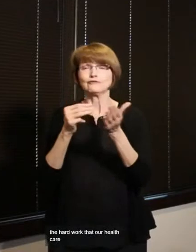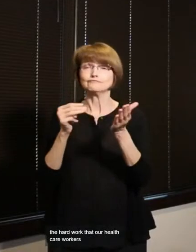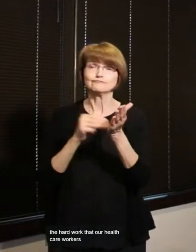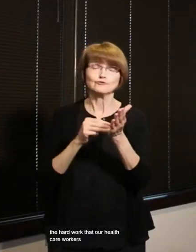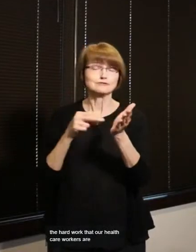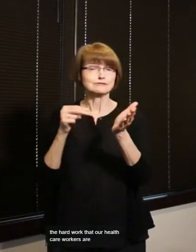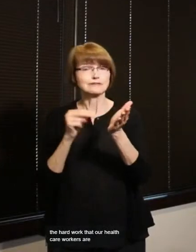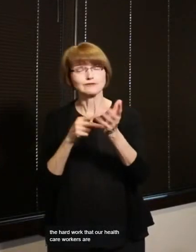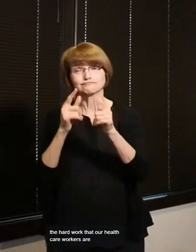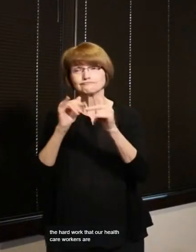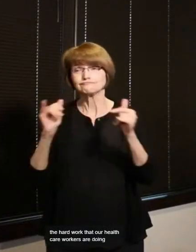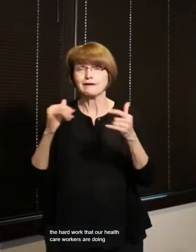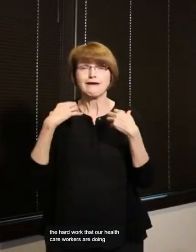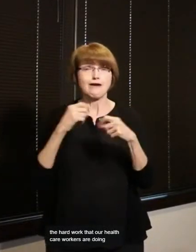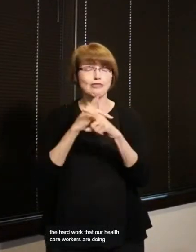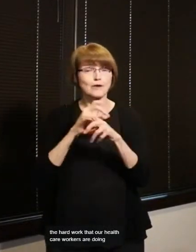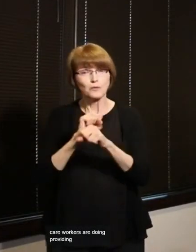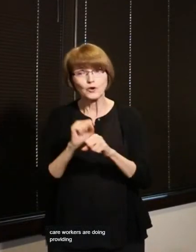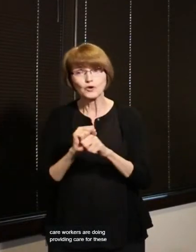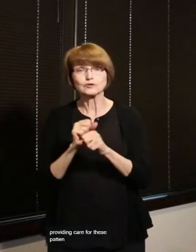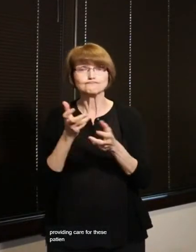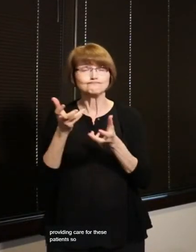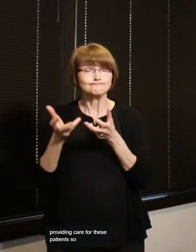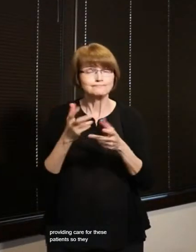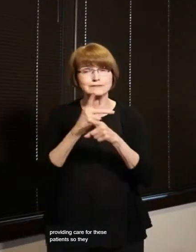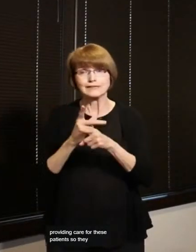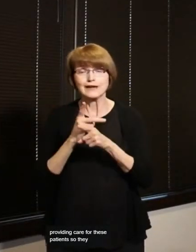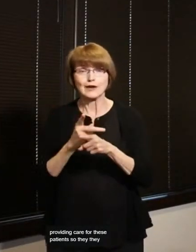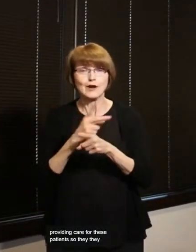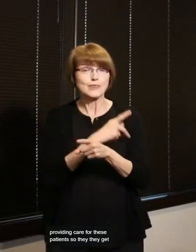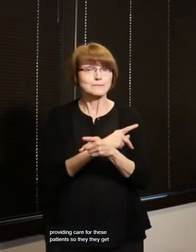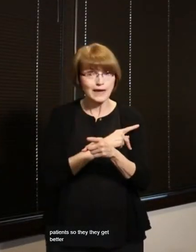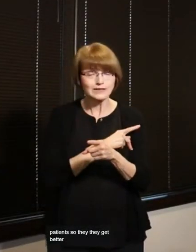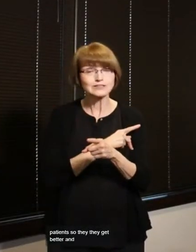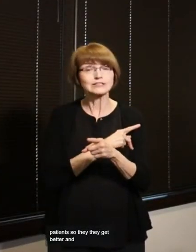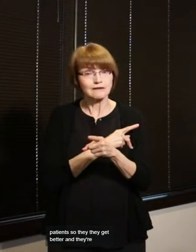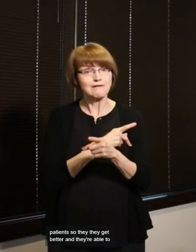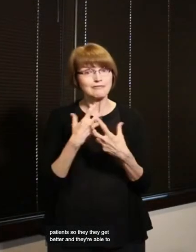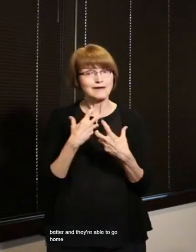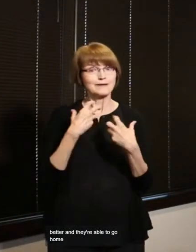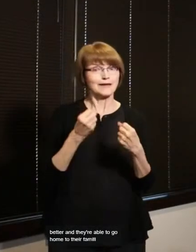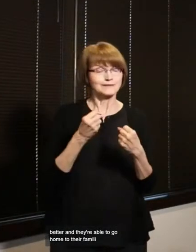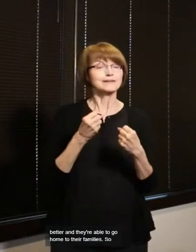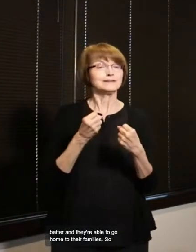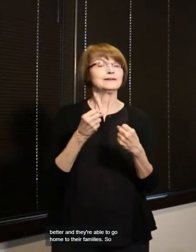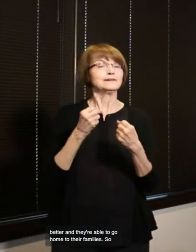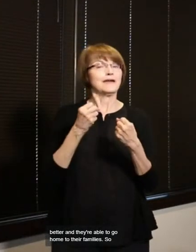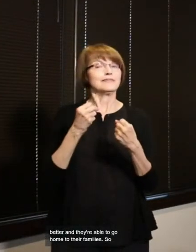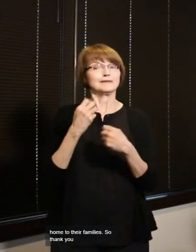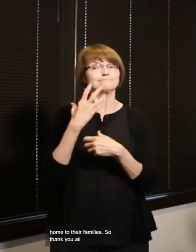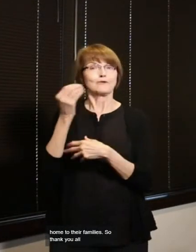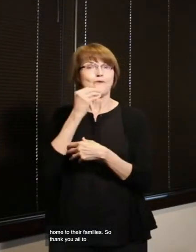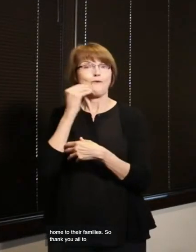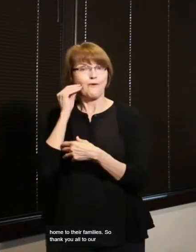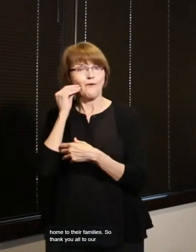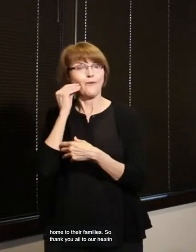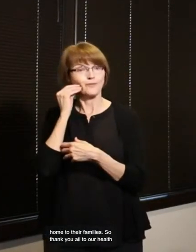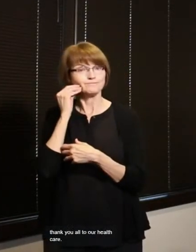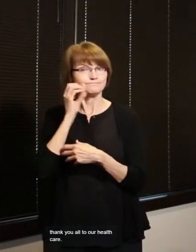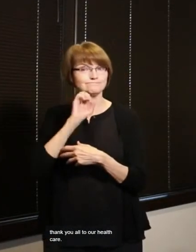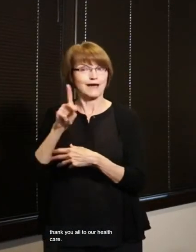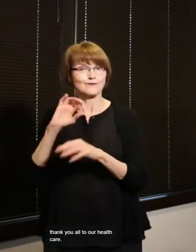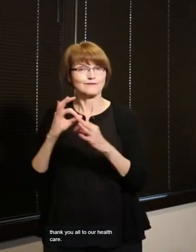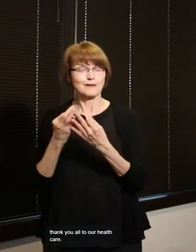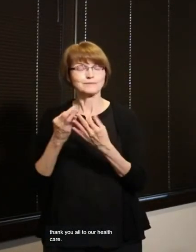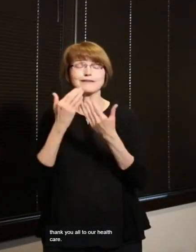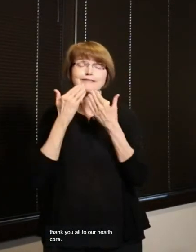are doing, providing care for these patients so they get better and are able to go home to their families. So thank you all to our healthcare